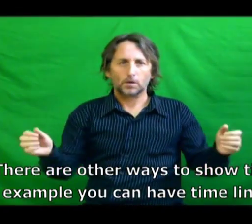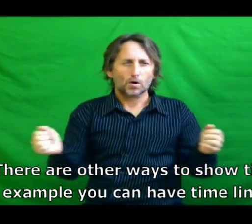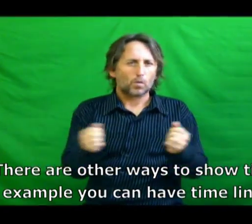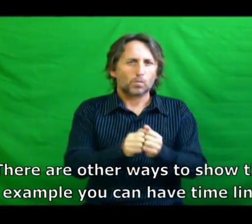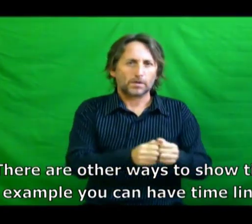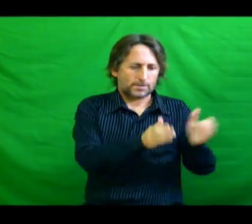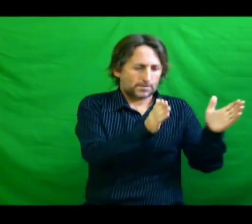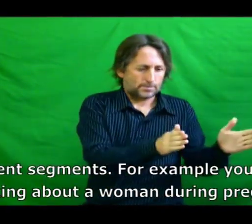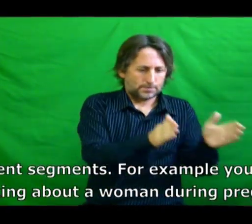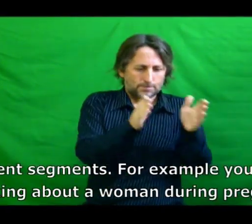with